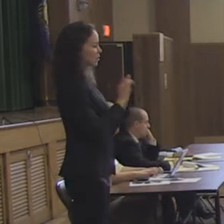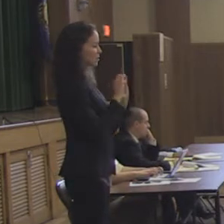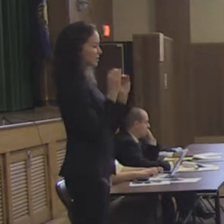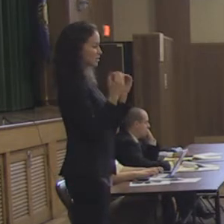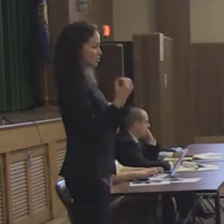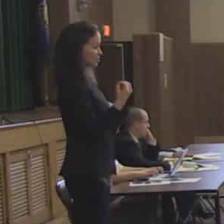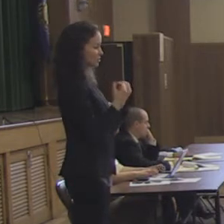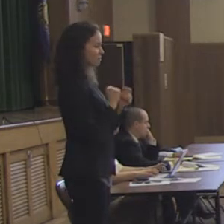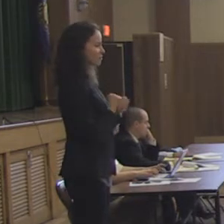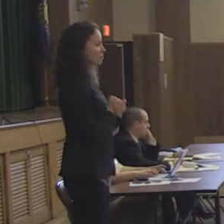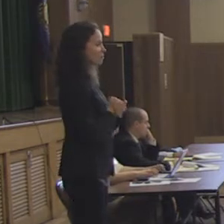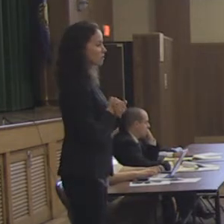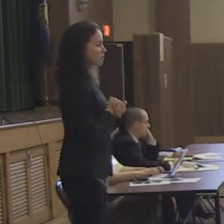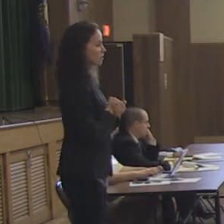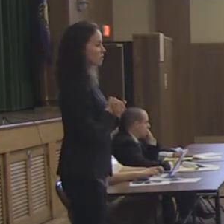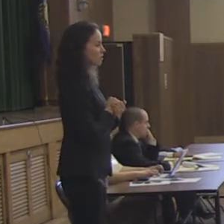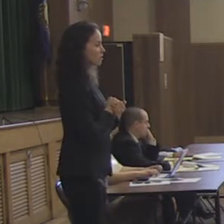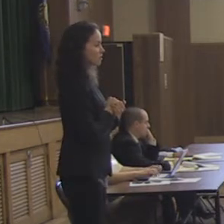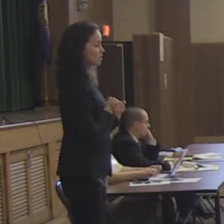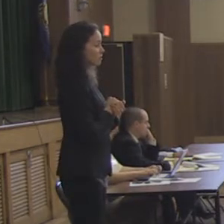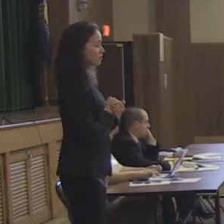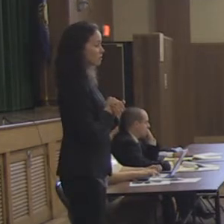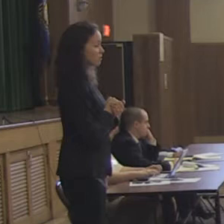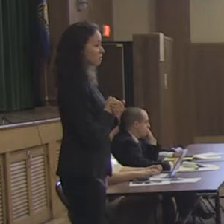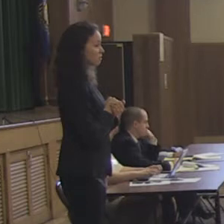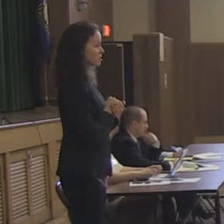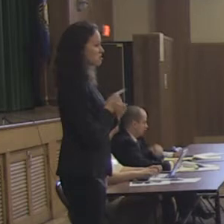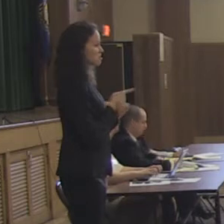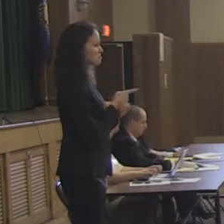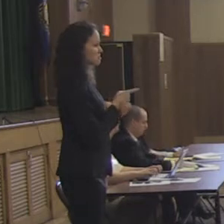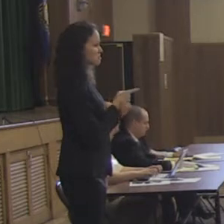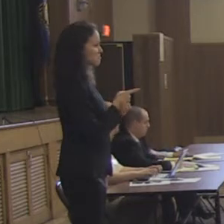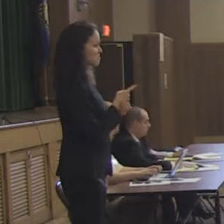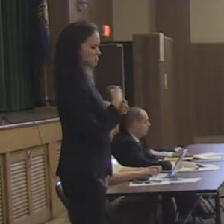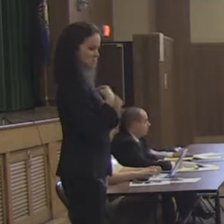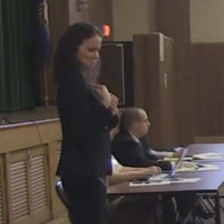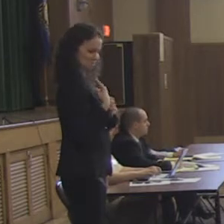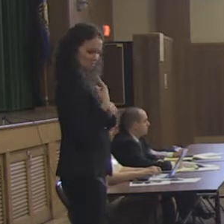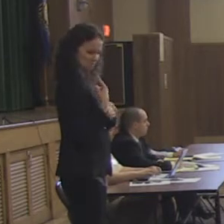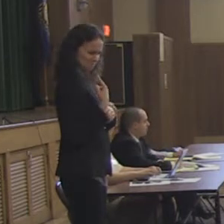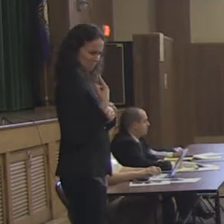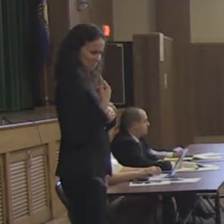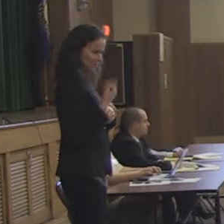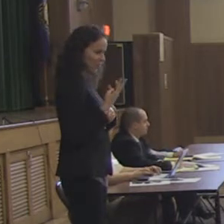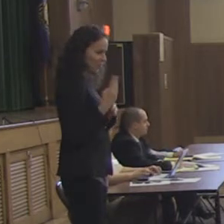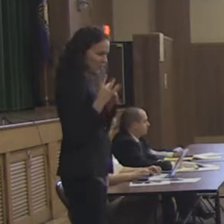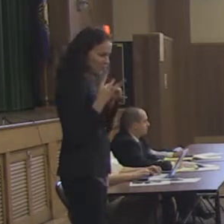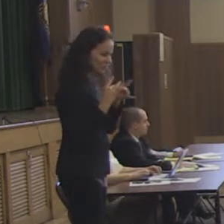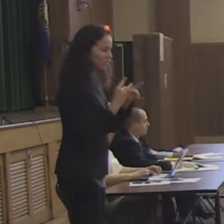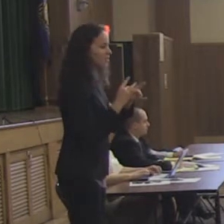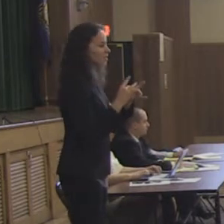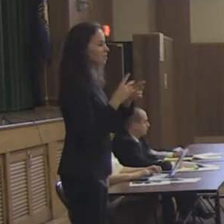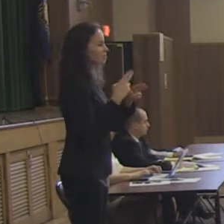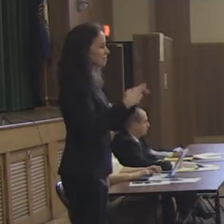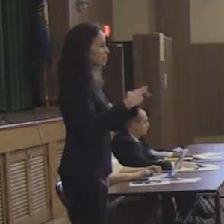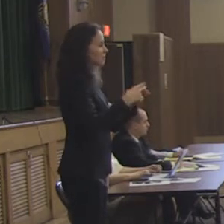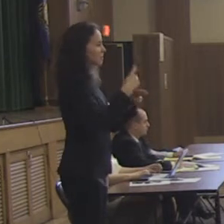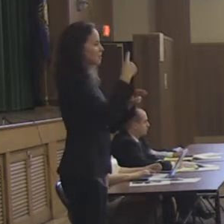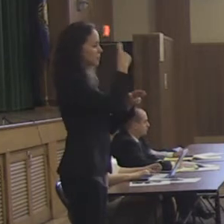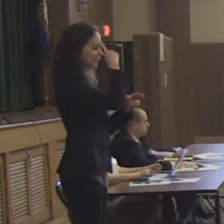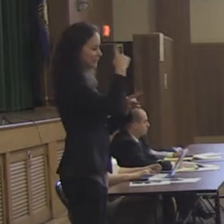And there have been three or four references now in the last few minutes to persons with mental illness